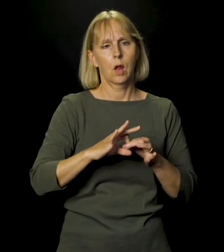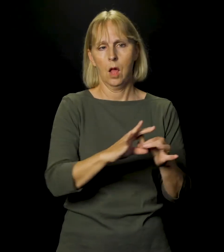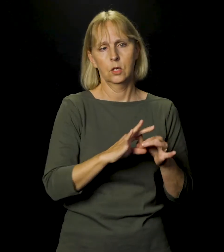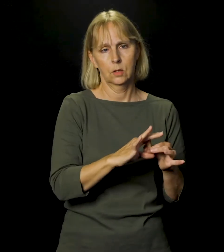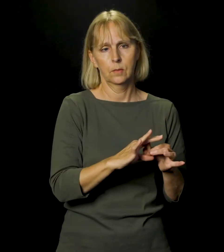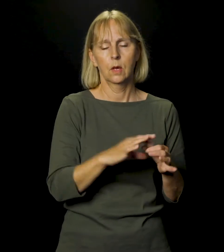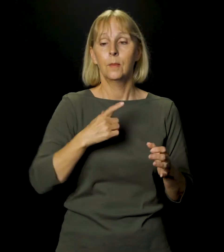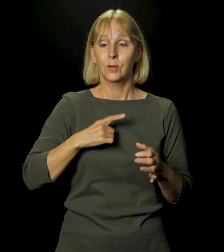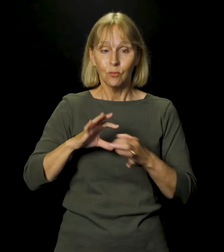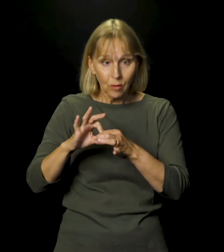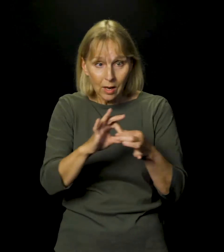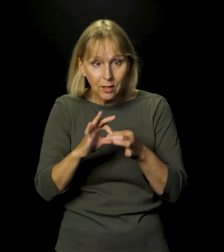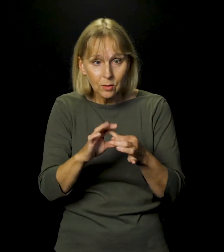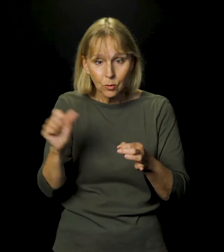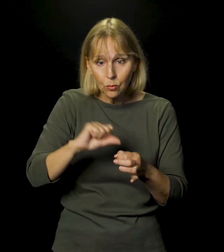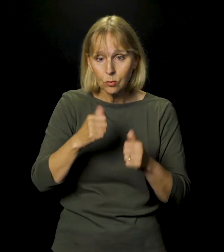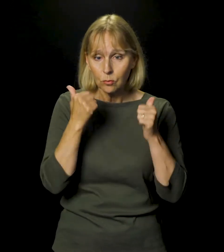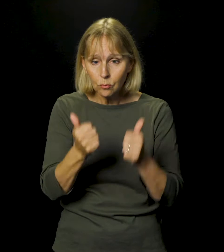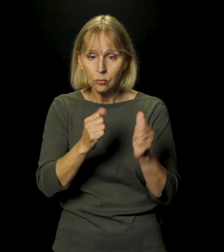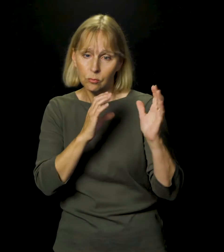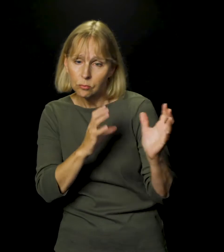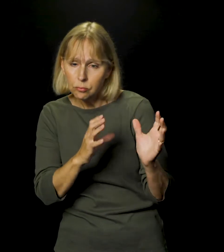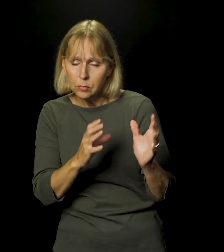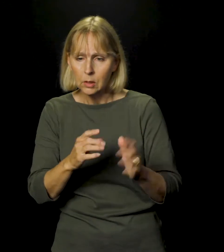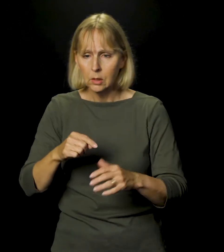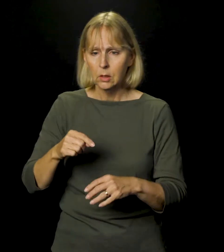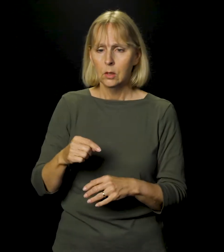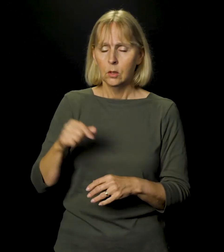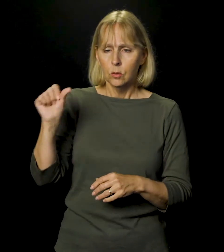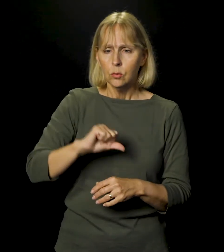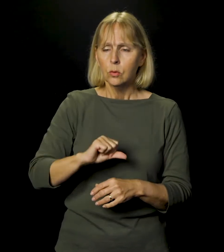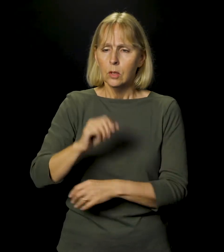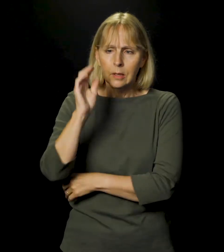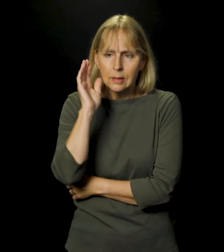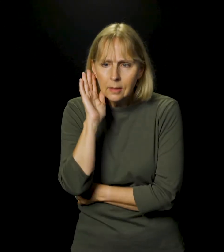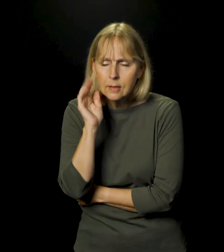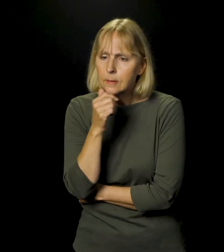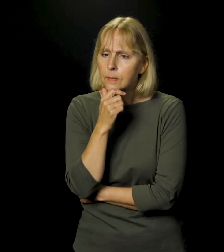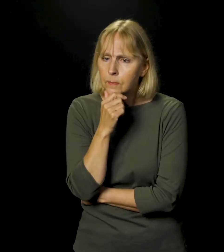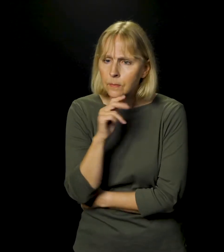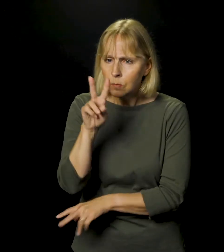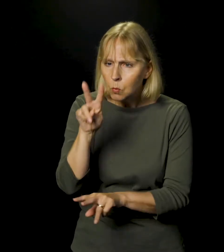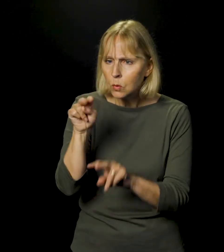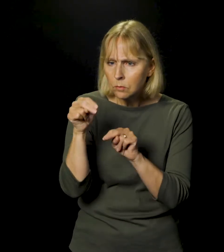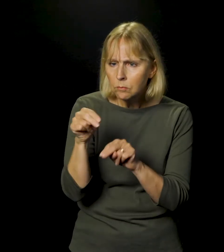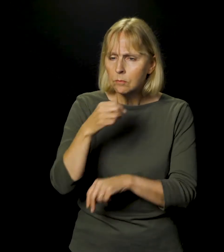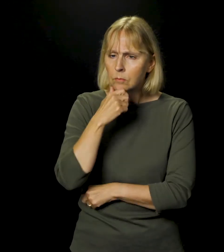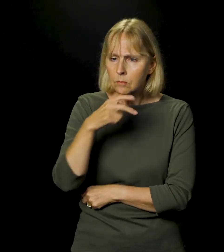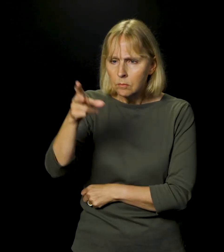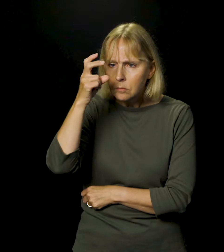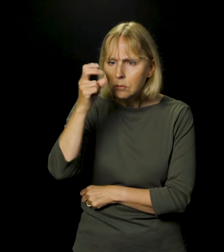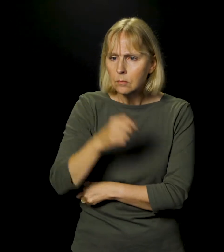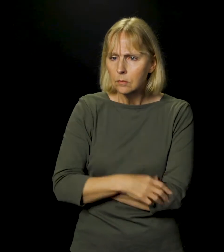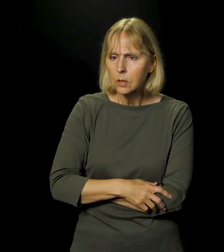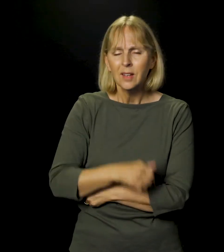good conversation and deep listening receive spasmodic and interrupted attention as someone sits across from us